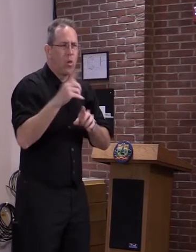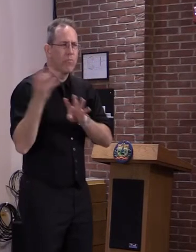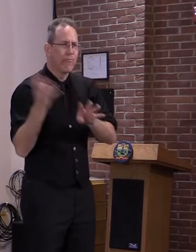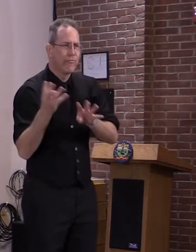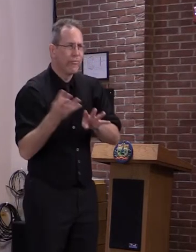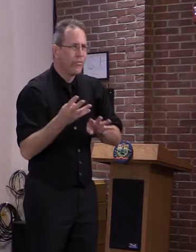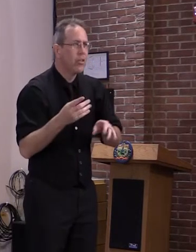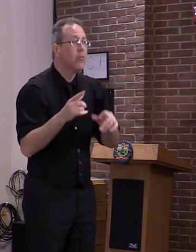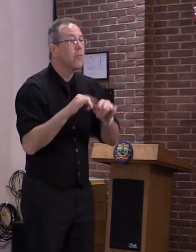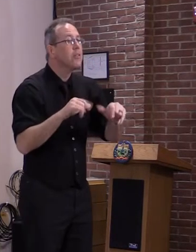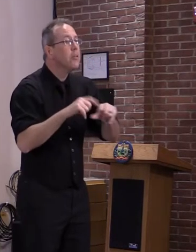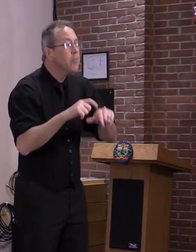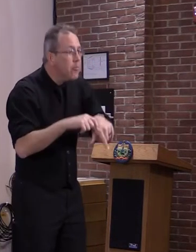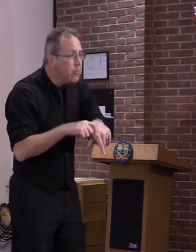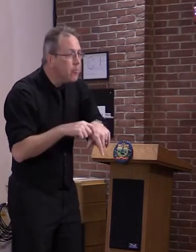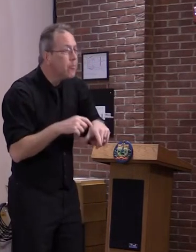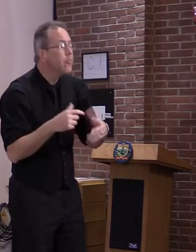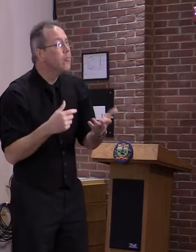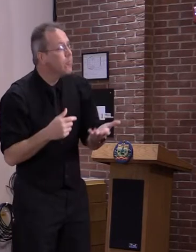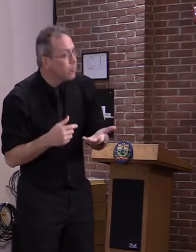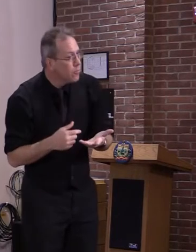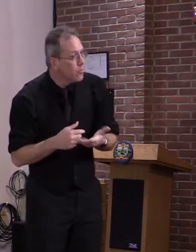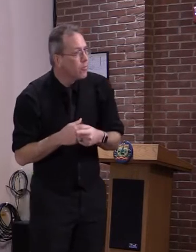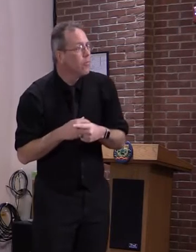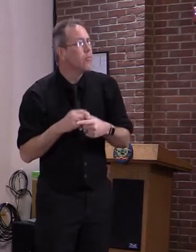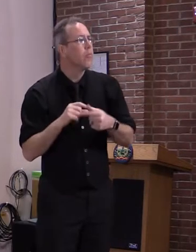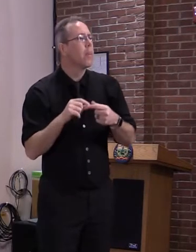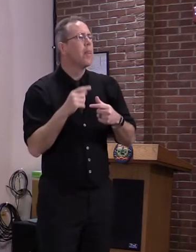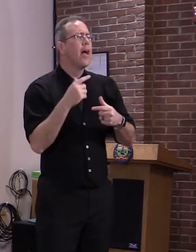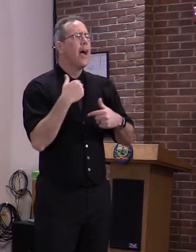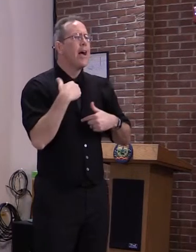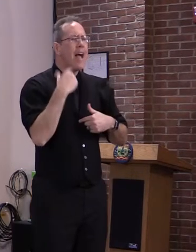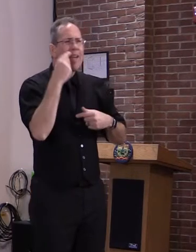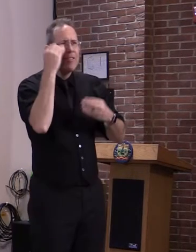down on trying to invest in the technology